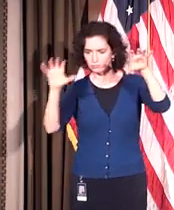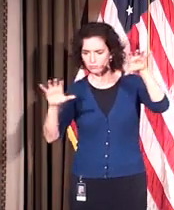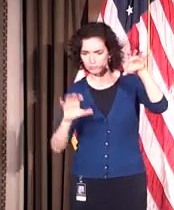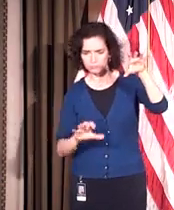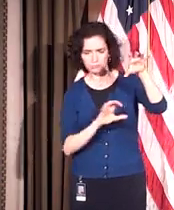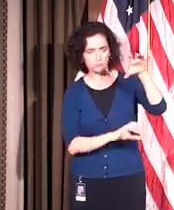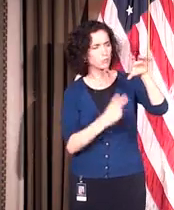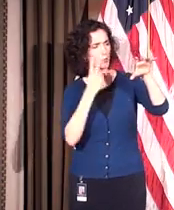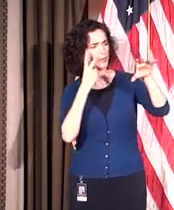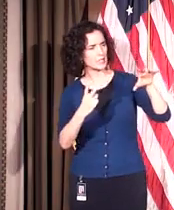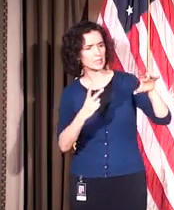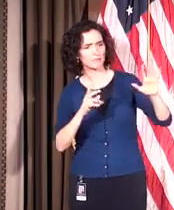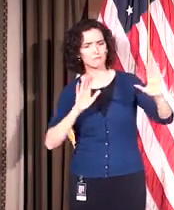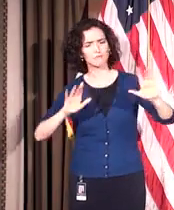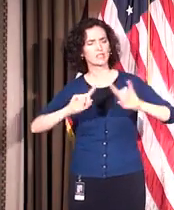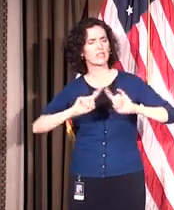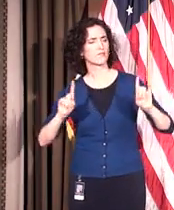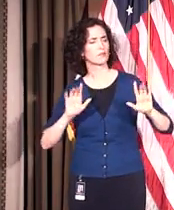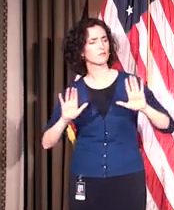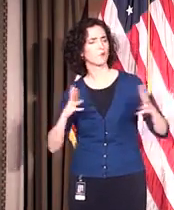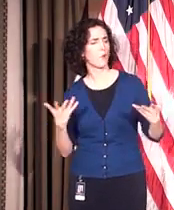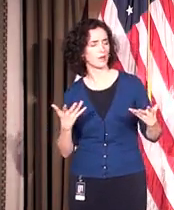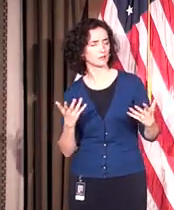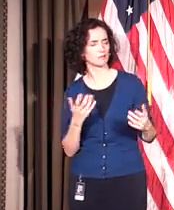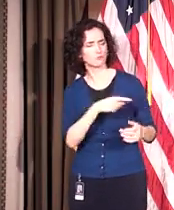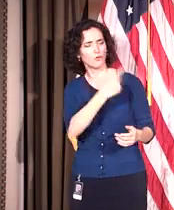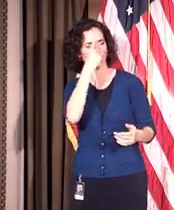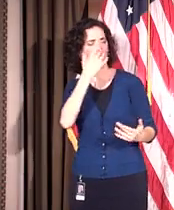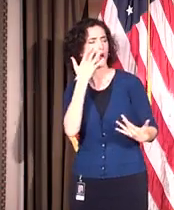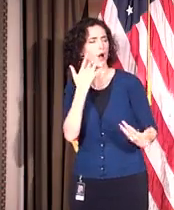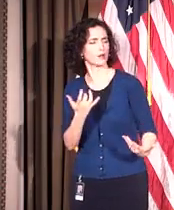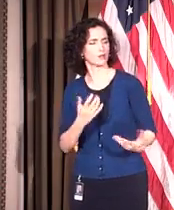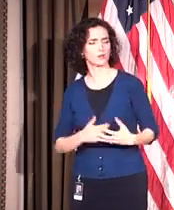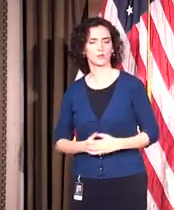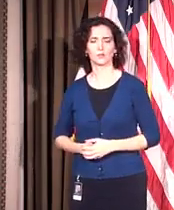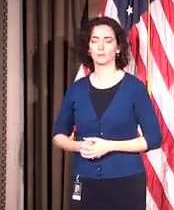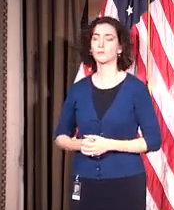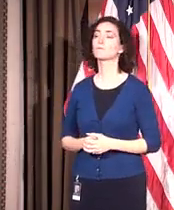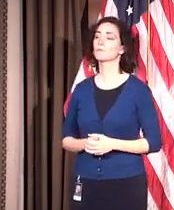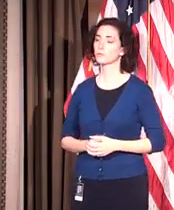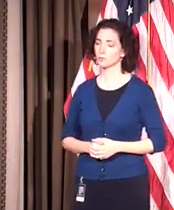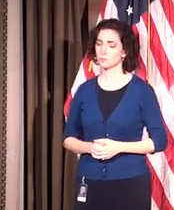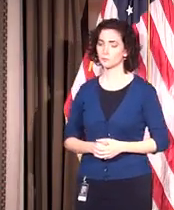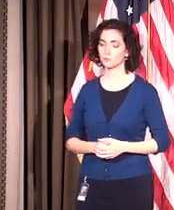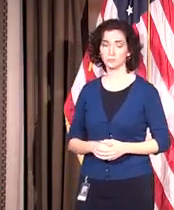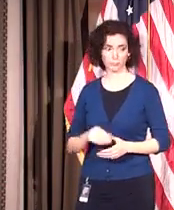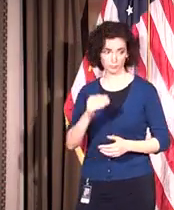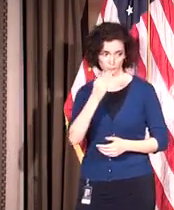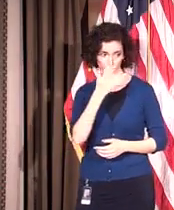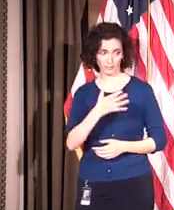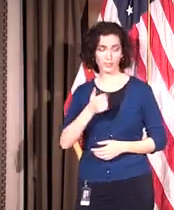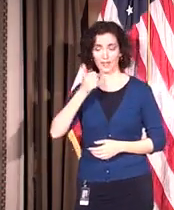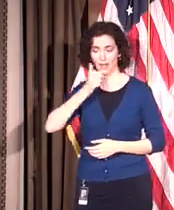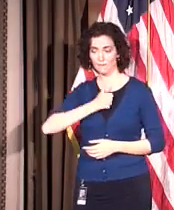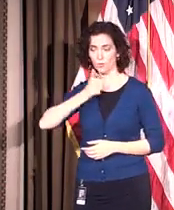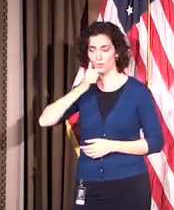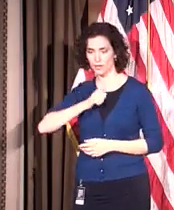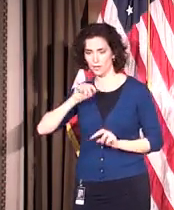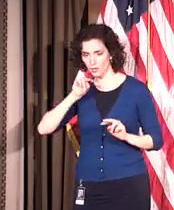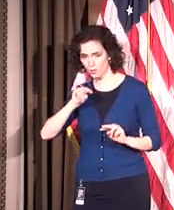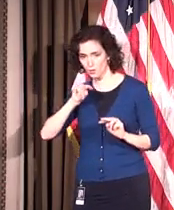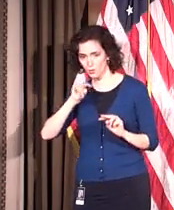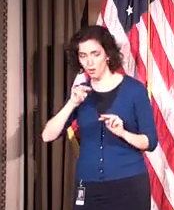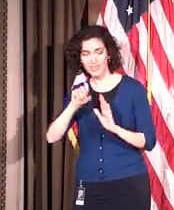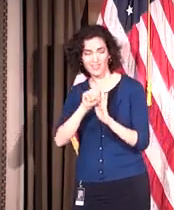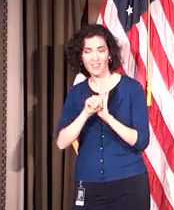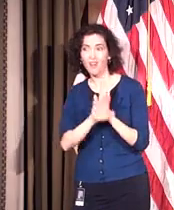If so, what are some of the factors that might be playing? I'll say as the days go on, we're seeing concerning increases